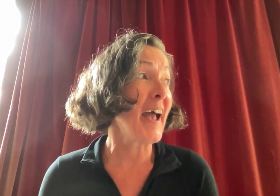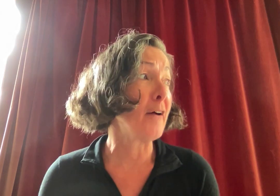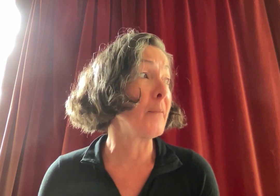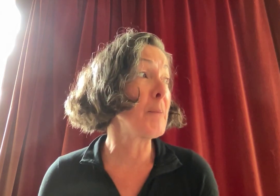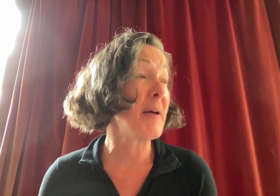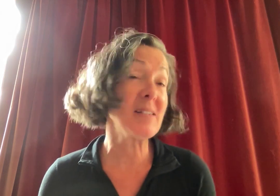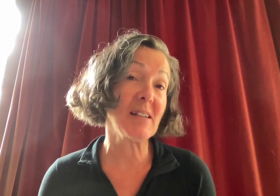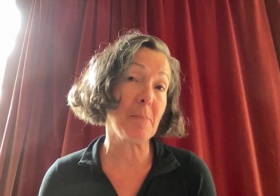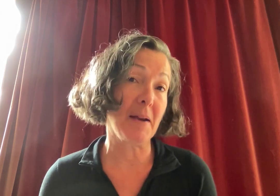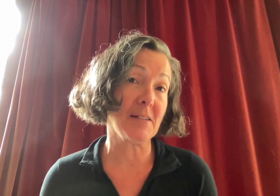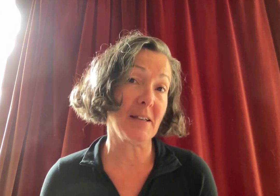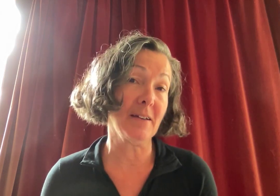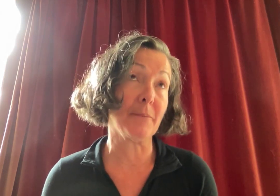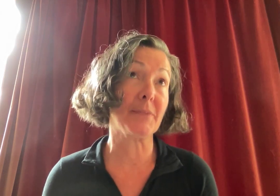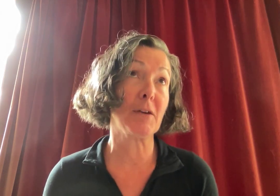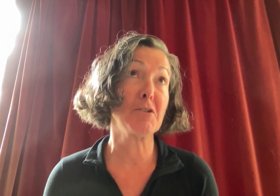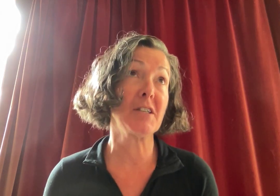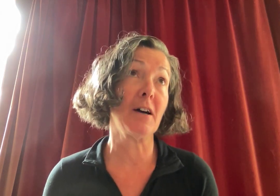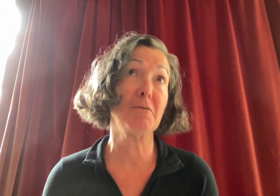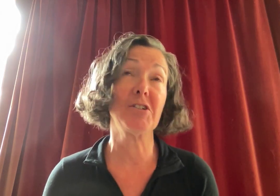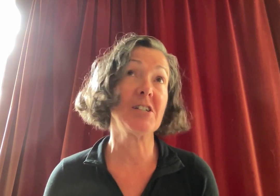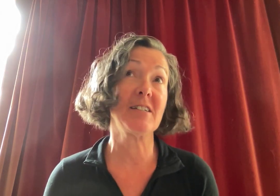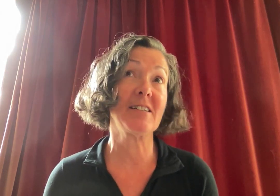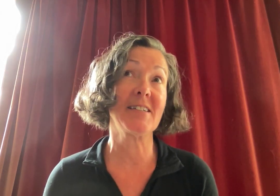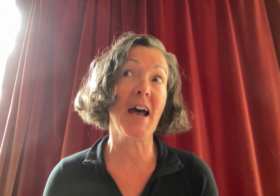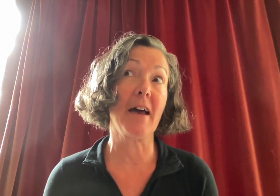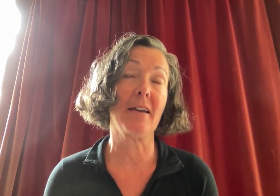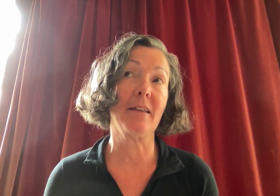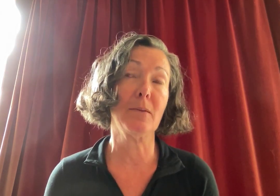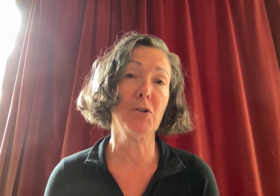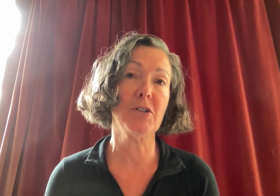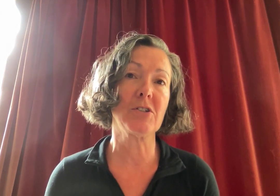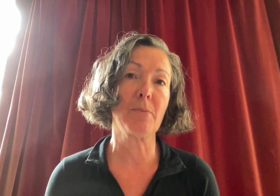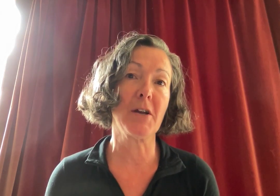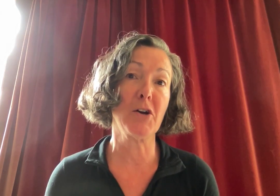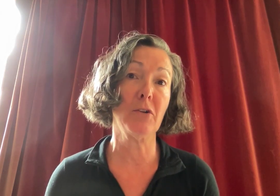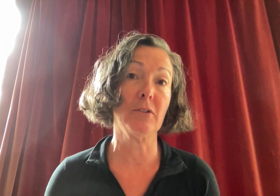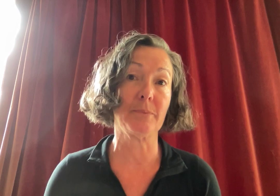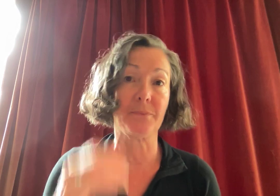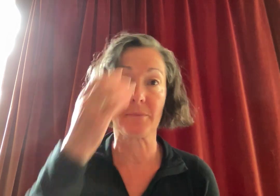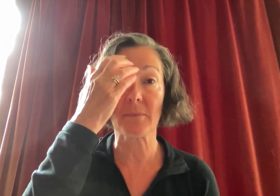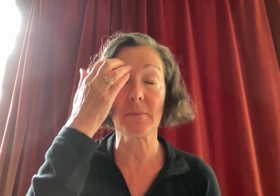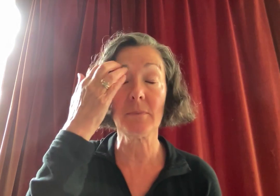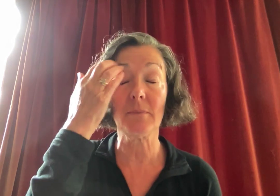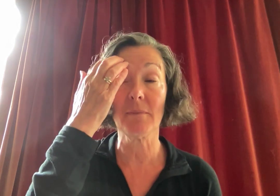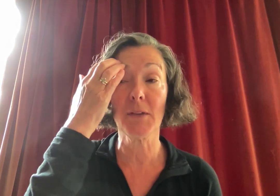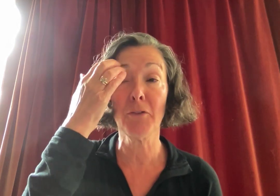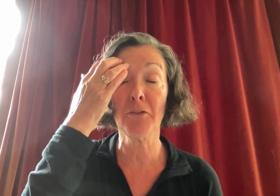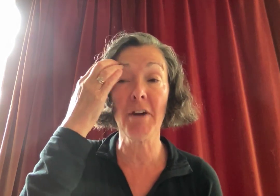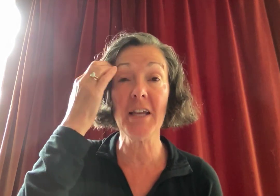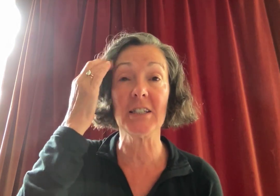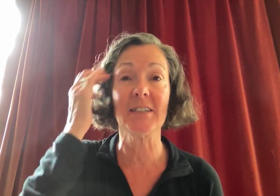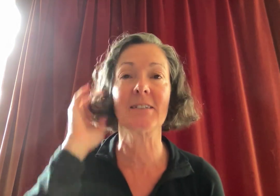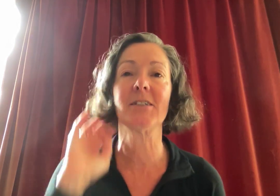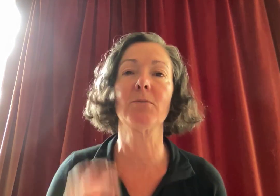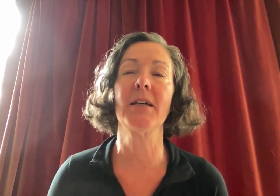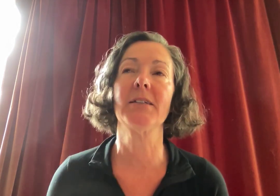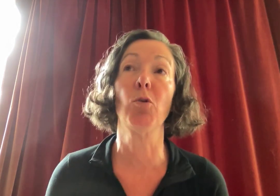Anyhow, the best thing about it was that I was just sat in the woods on my own for ages, just waiting all